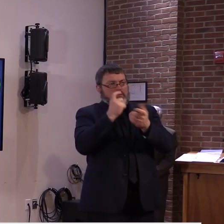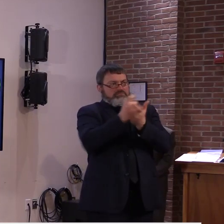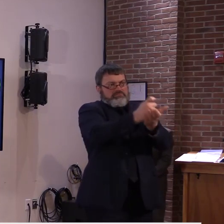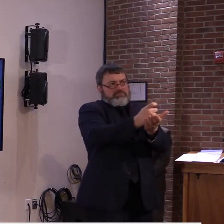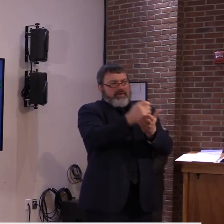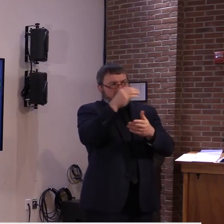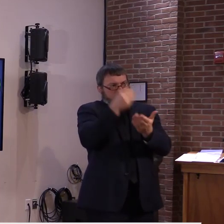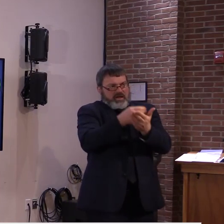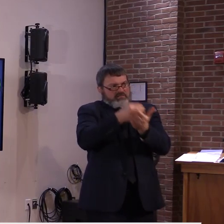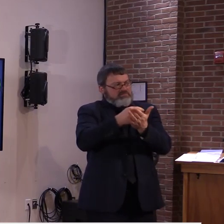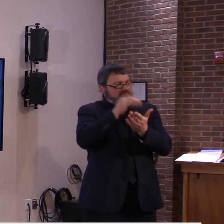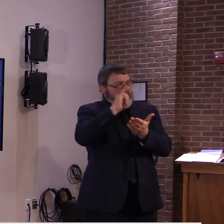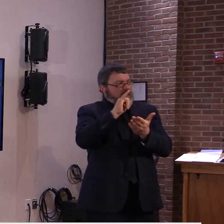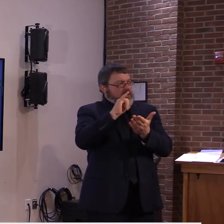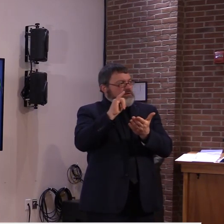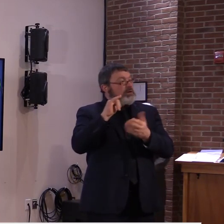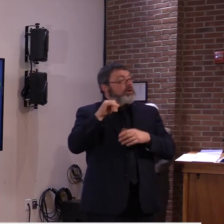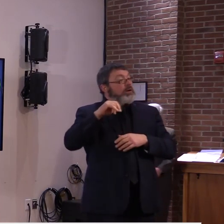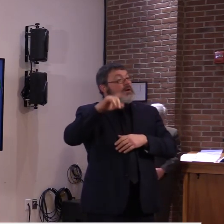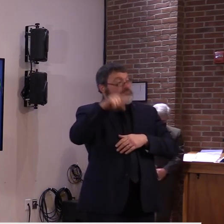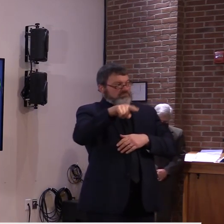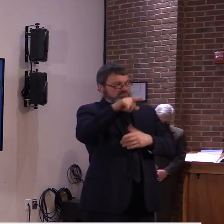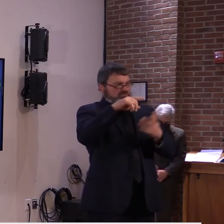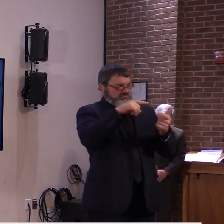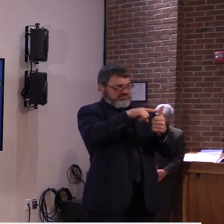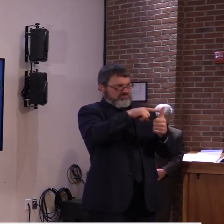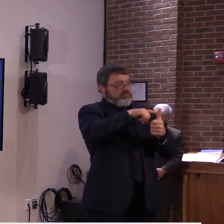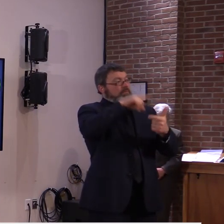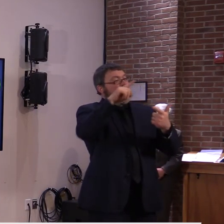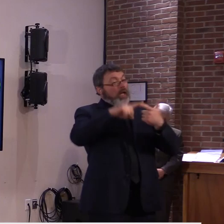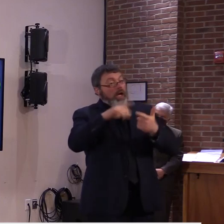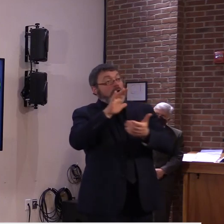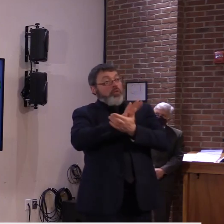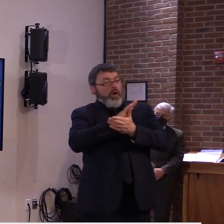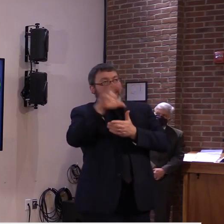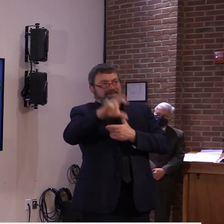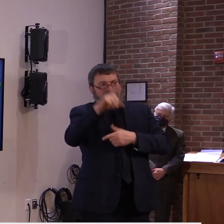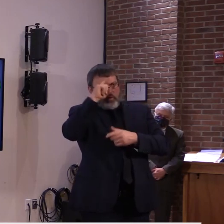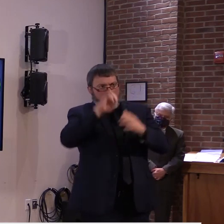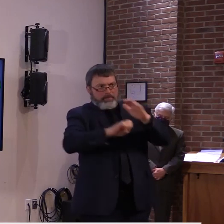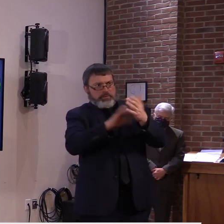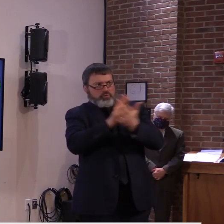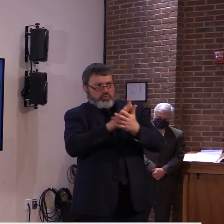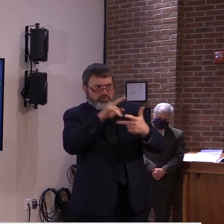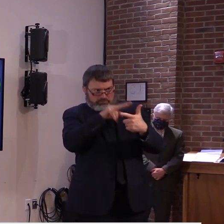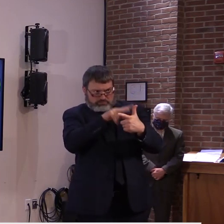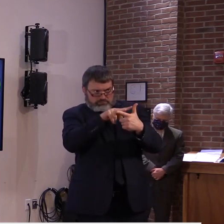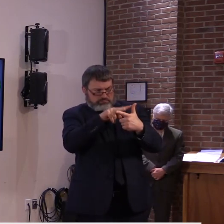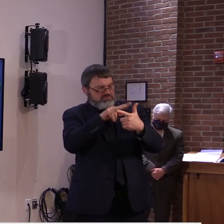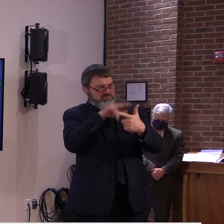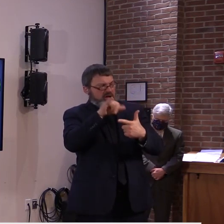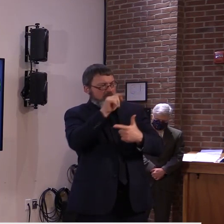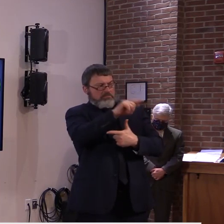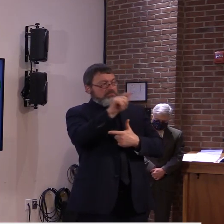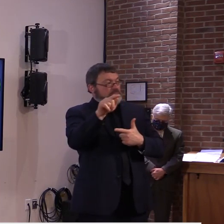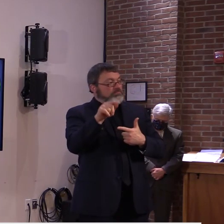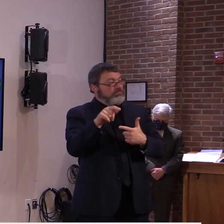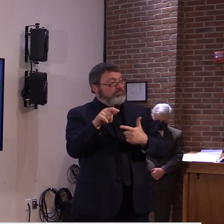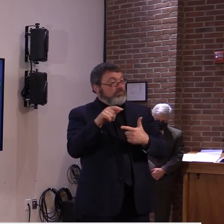funding, schools have received several pots of money, if you will, under the coronavirus relief, the CRF funds, which we've talked about